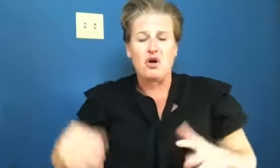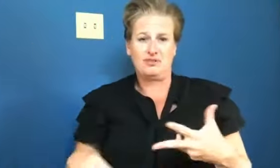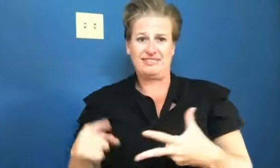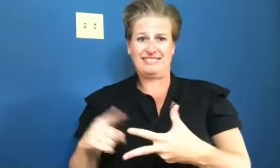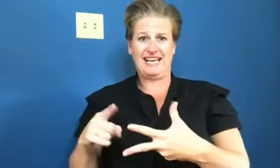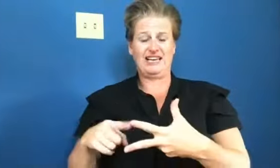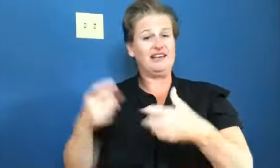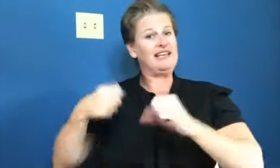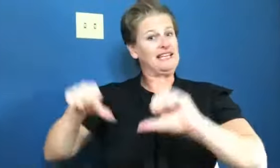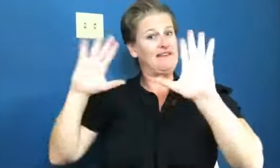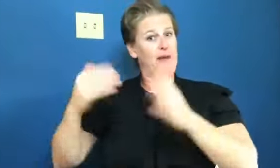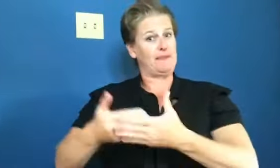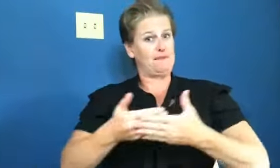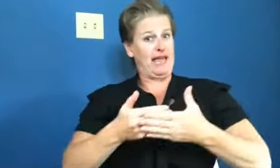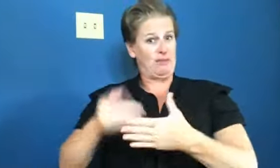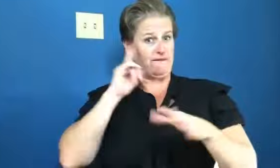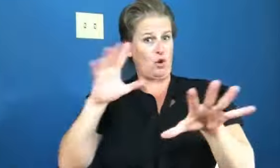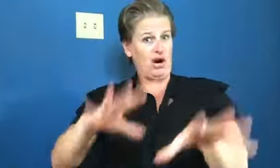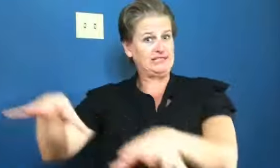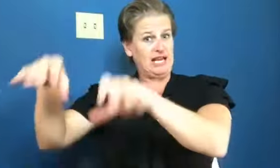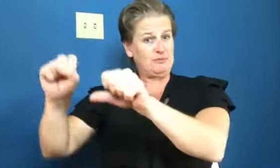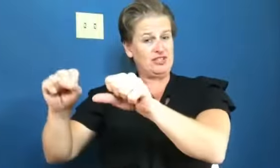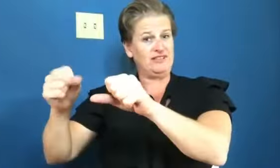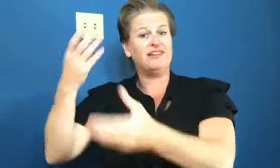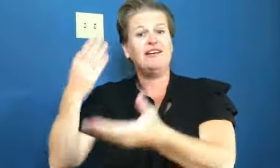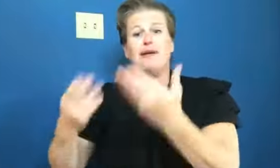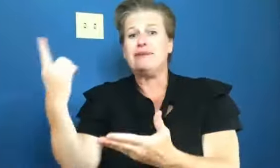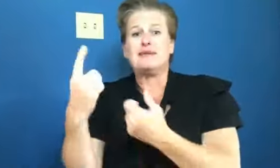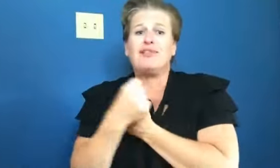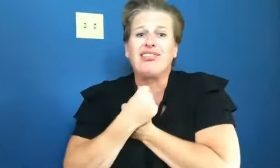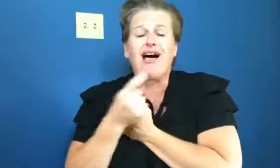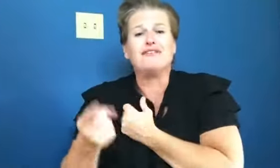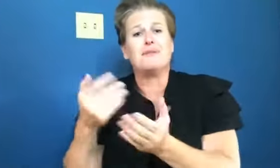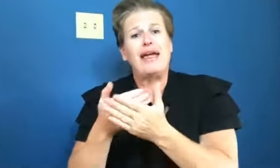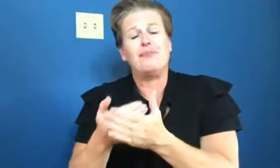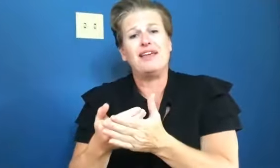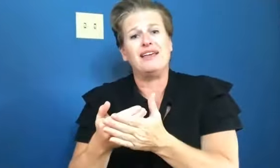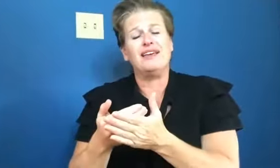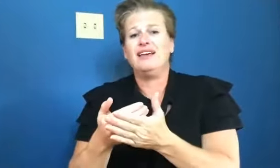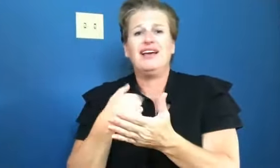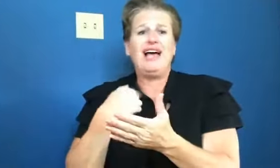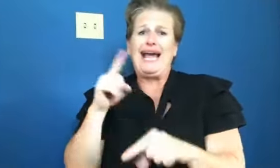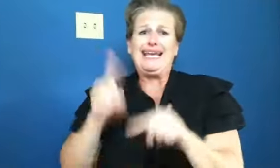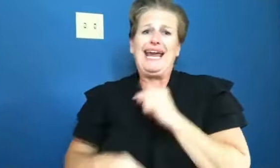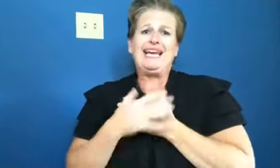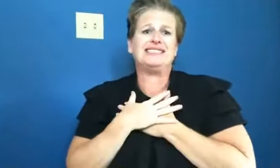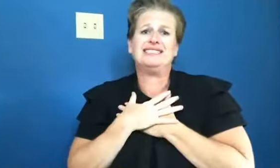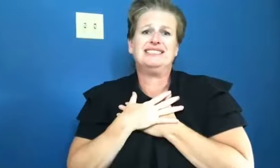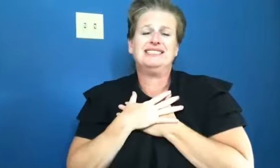adoption at a chance of a life in a loving home? And I couldn't do that either, because I'd never give up anything that had a shot of